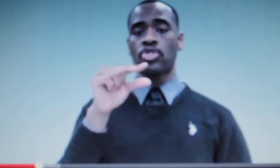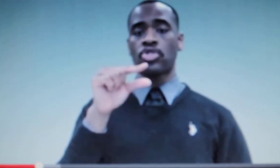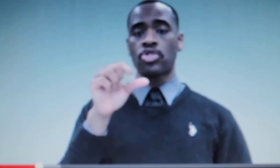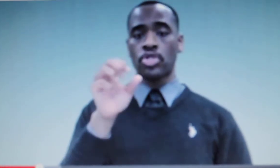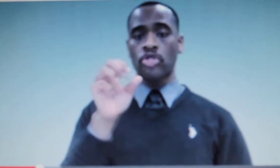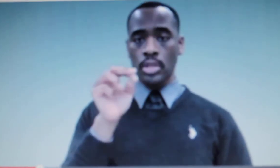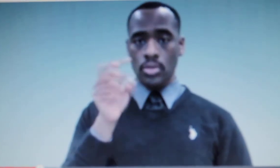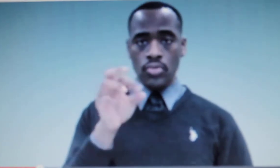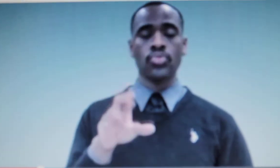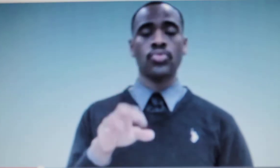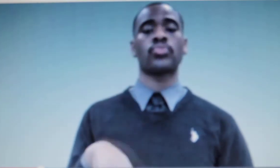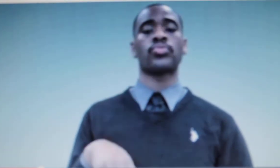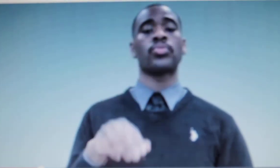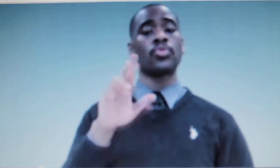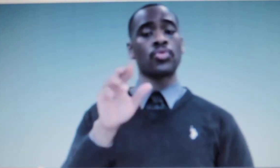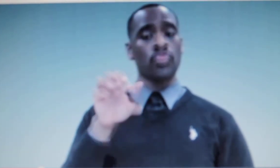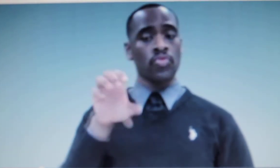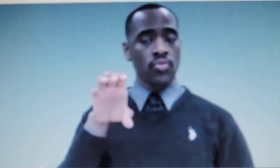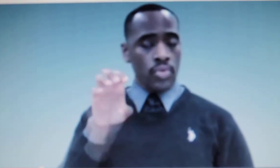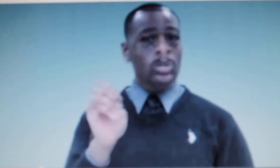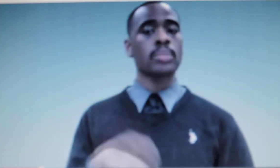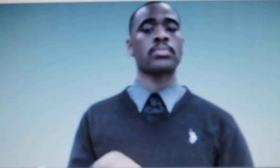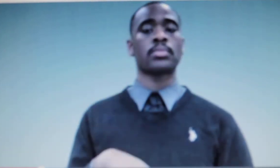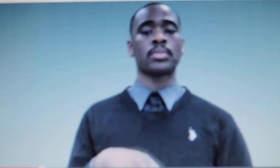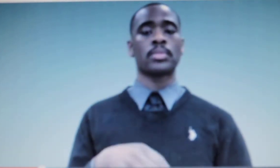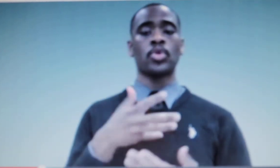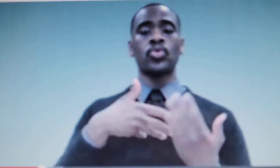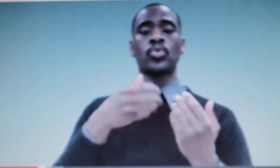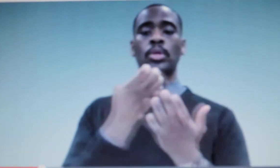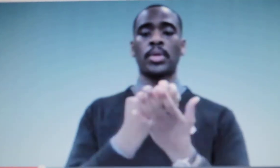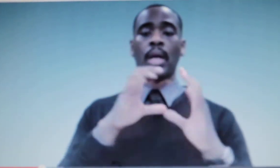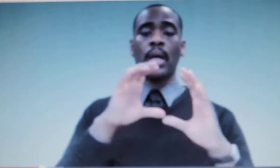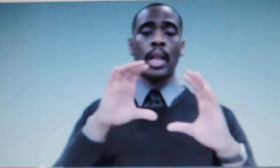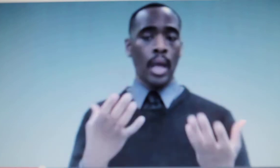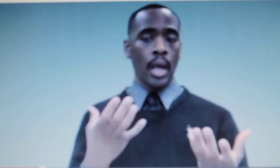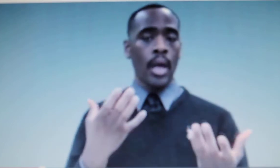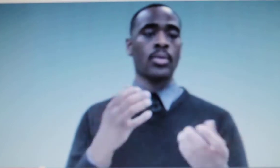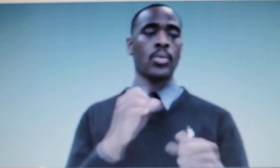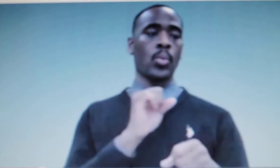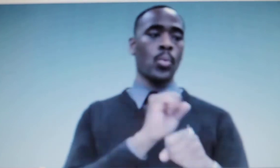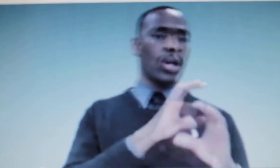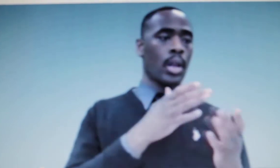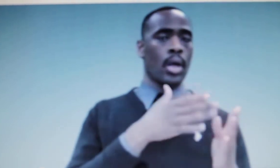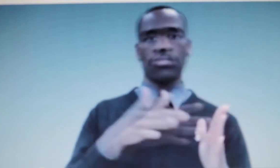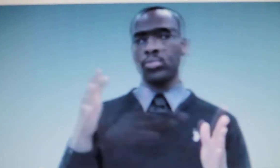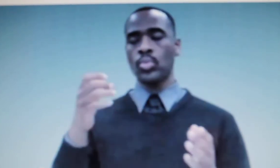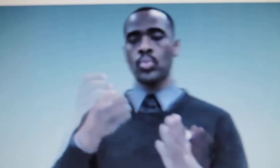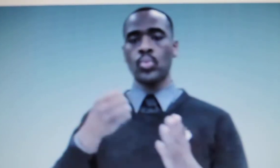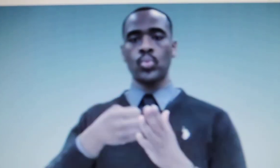Social factors include your age, your gender, your race, your economic